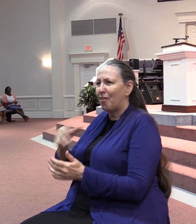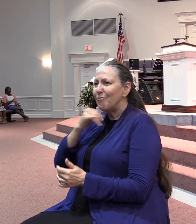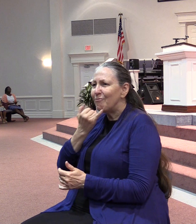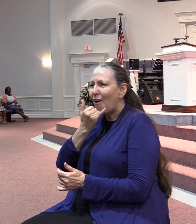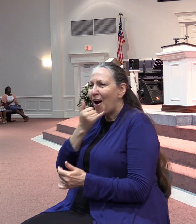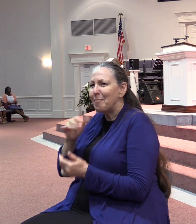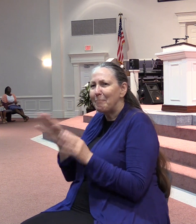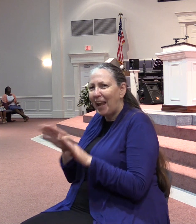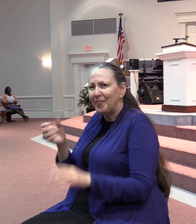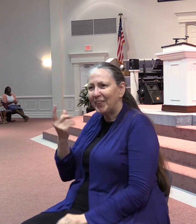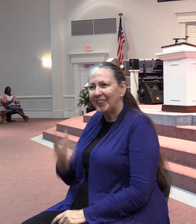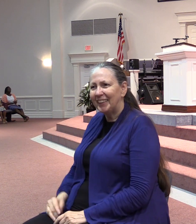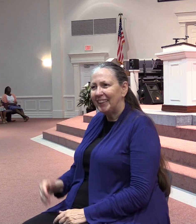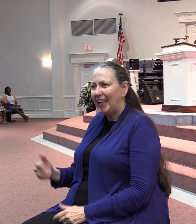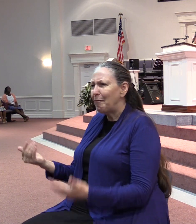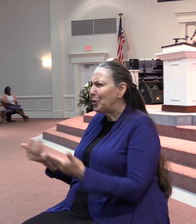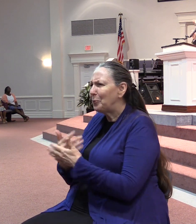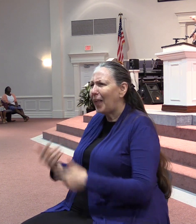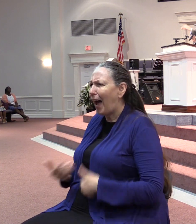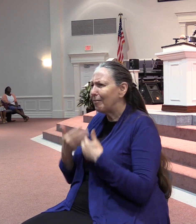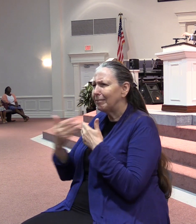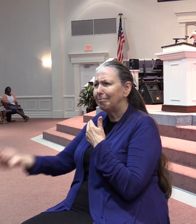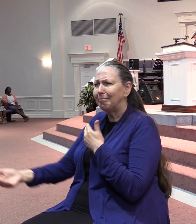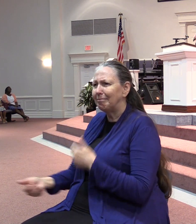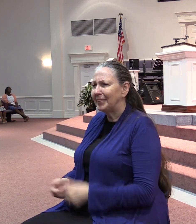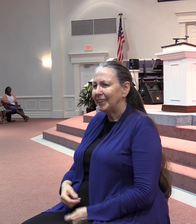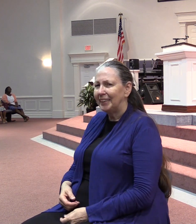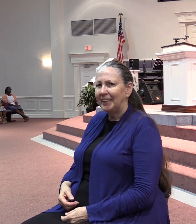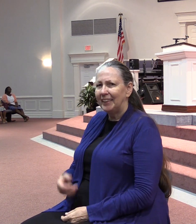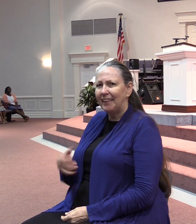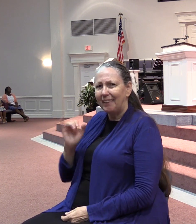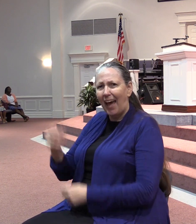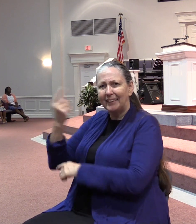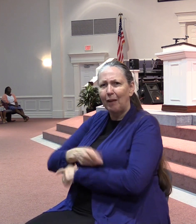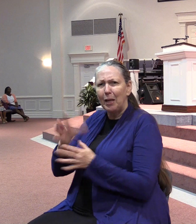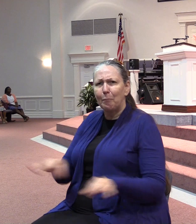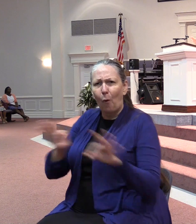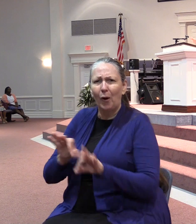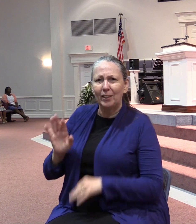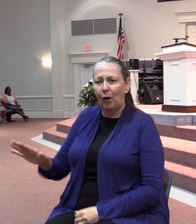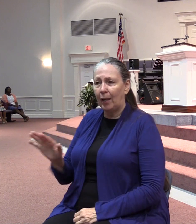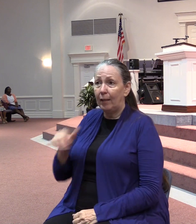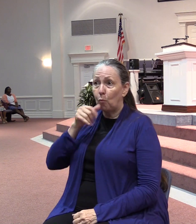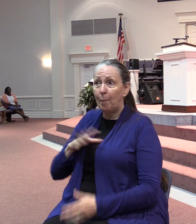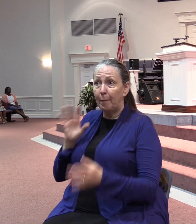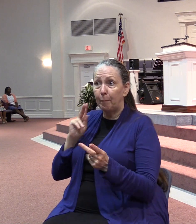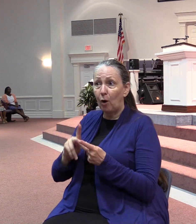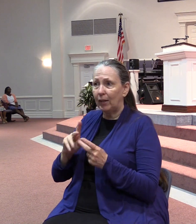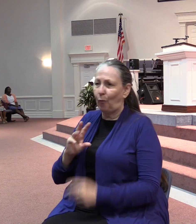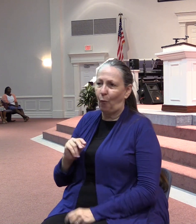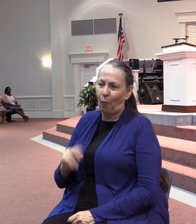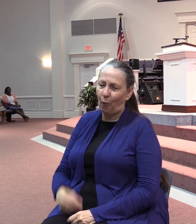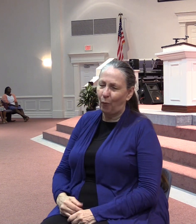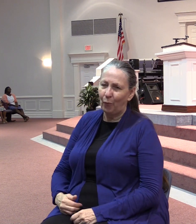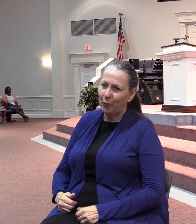He had a desire to get there that that day, not because she was perfect.